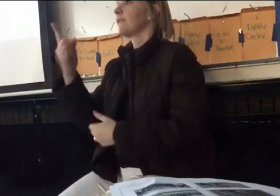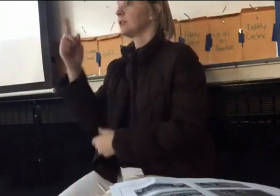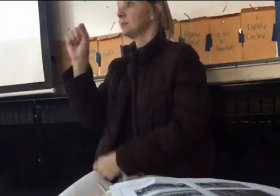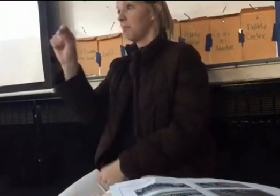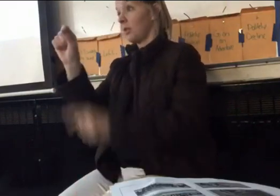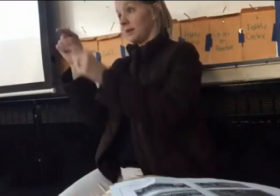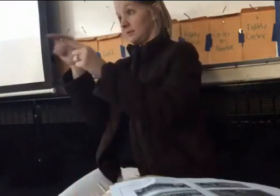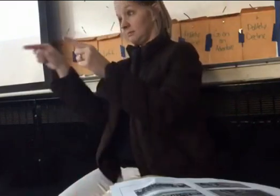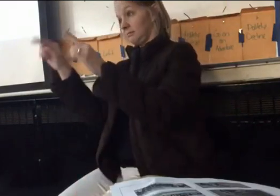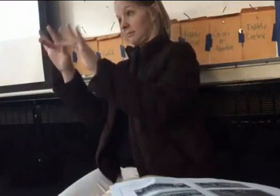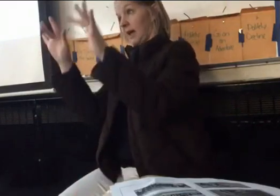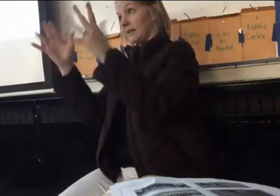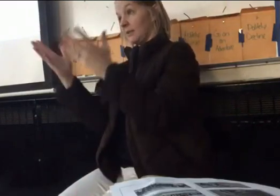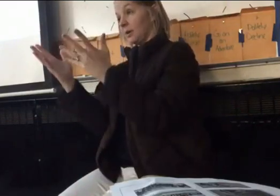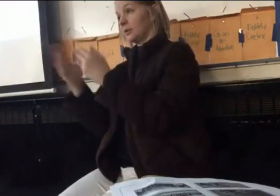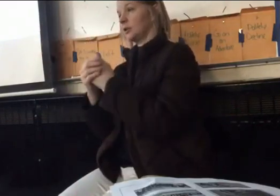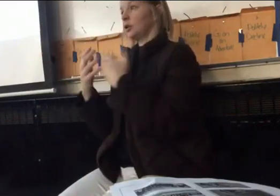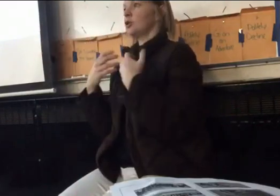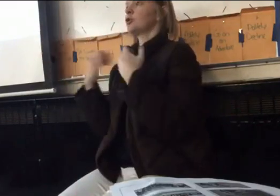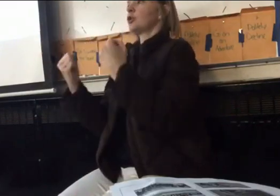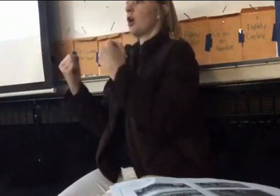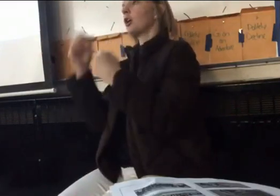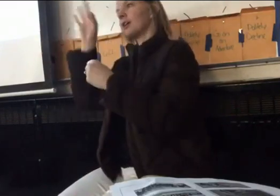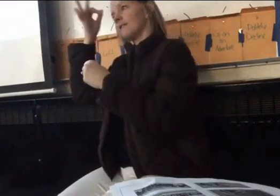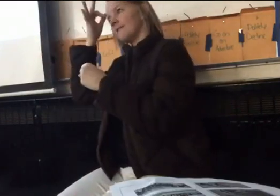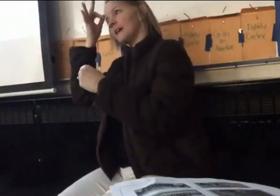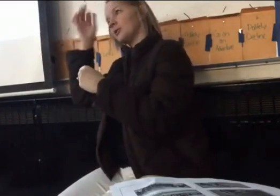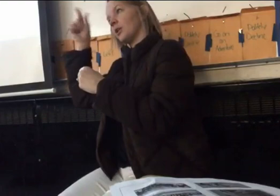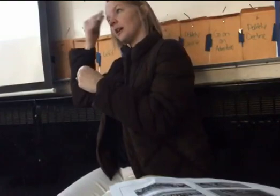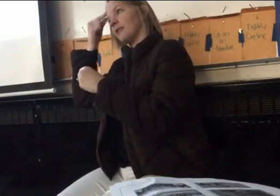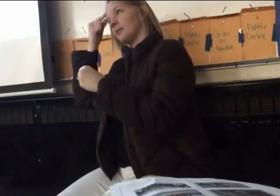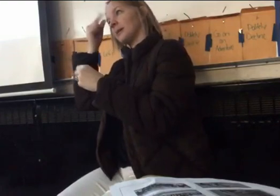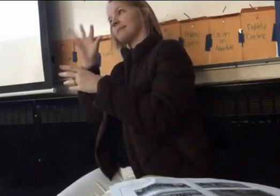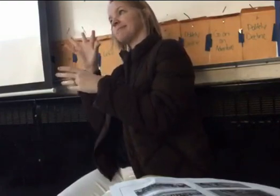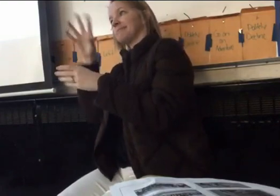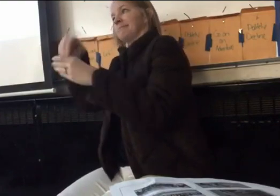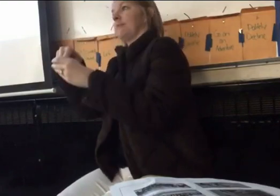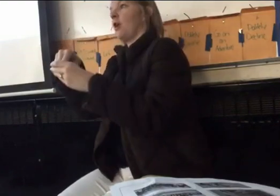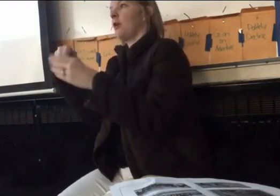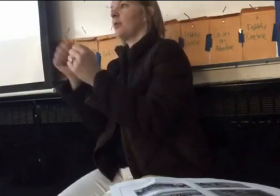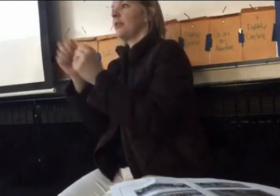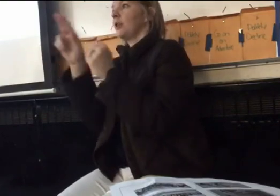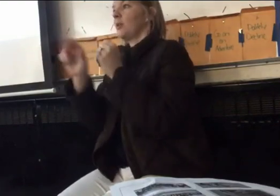bullet, stronger federal government role in the U.S. economy.